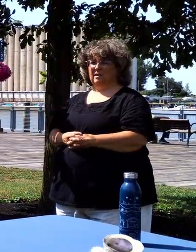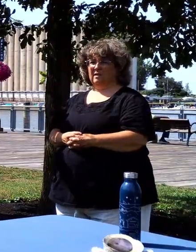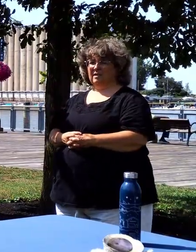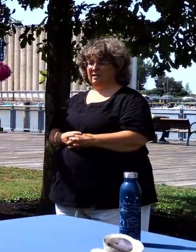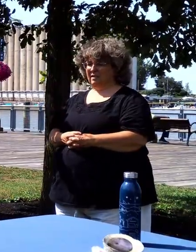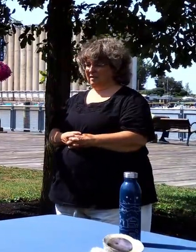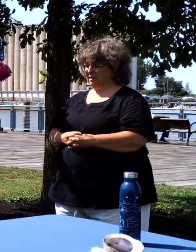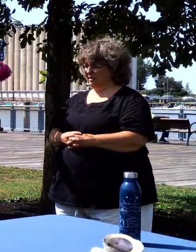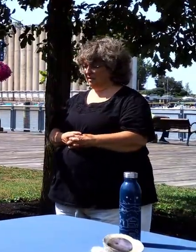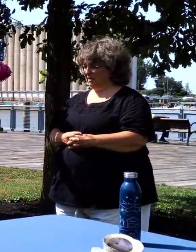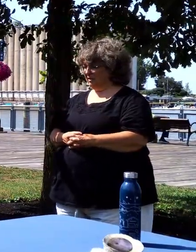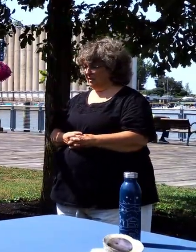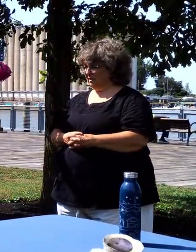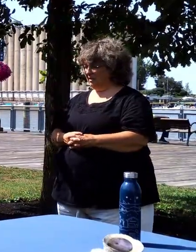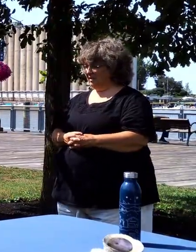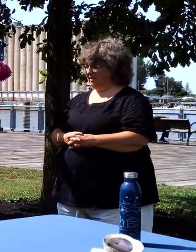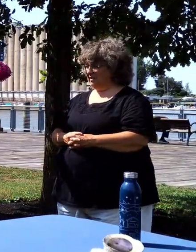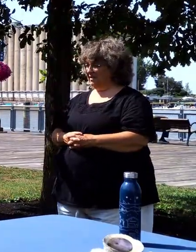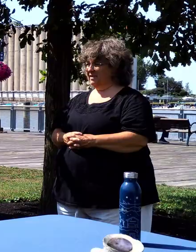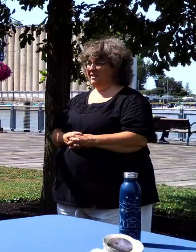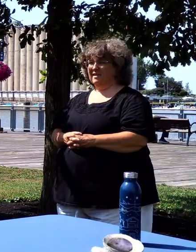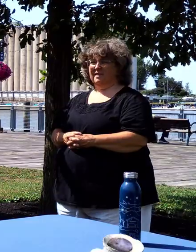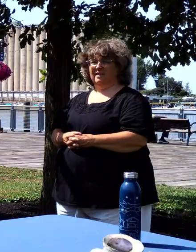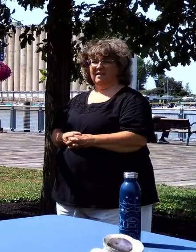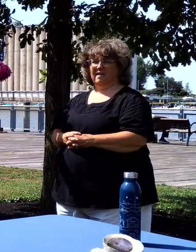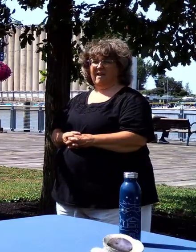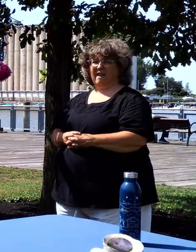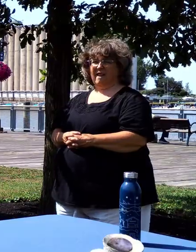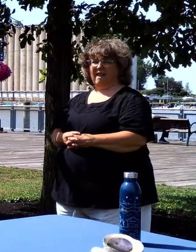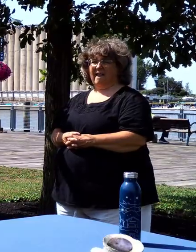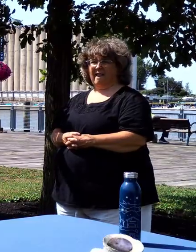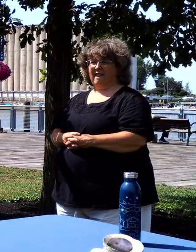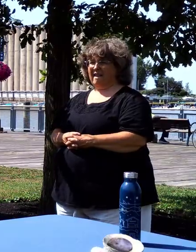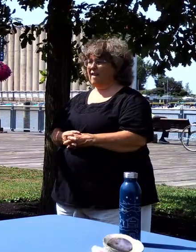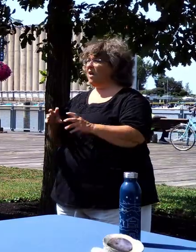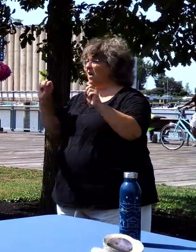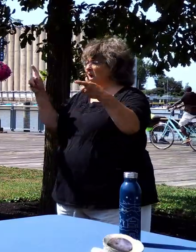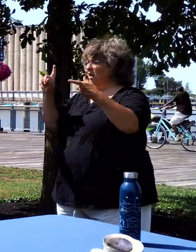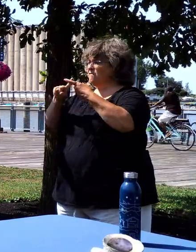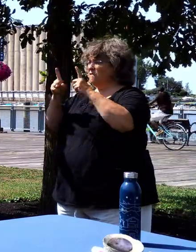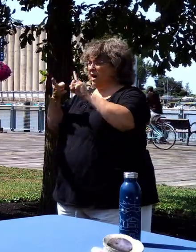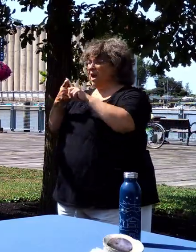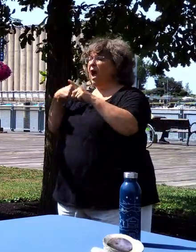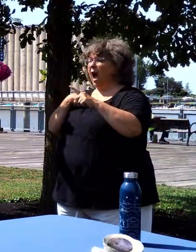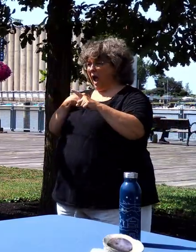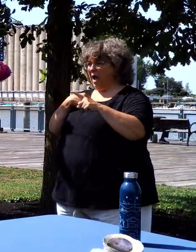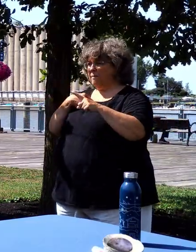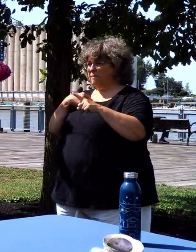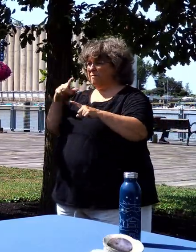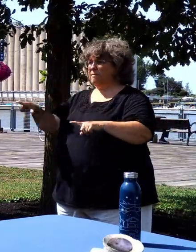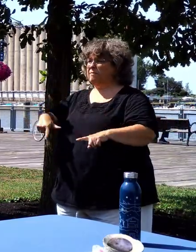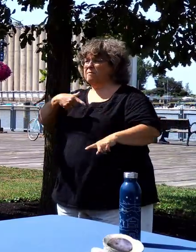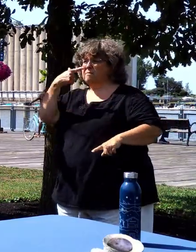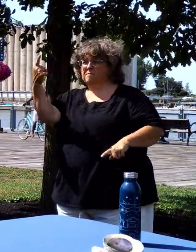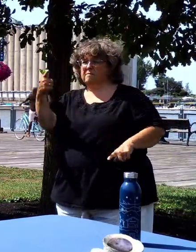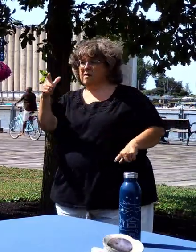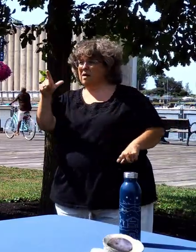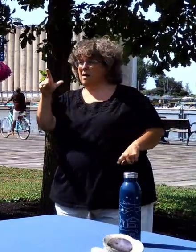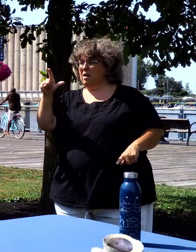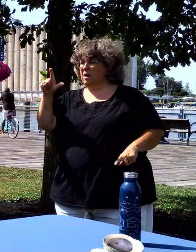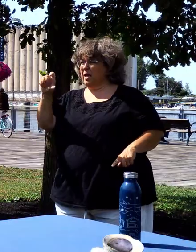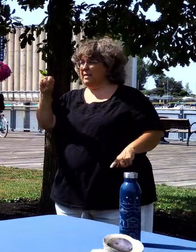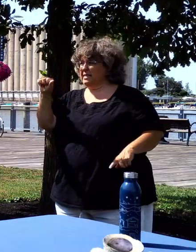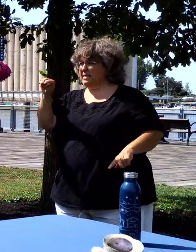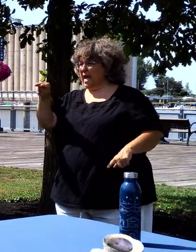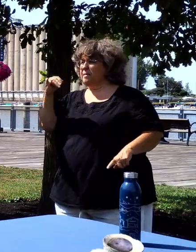All right, friends, I am going to hand the microphone back to Miss